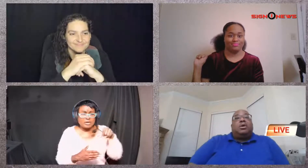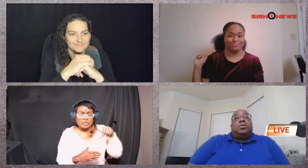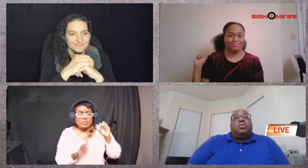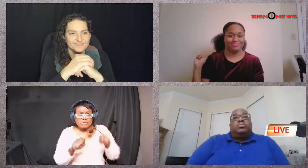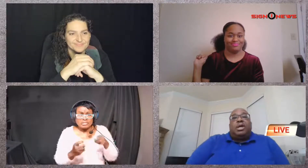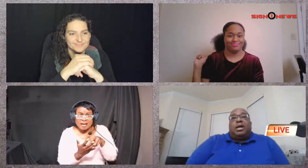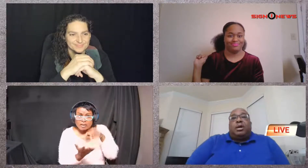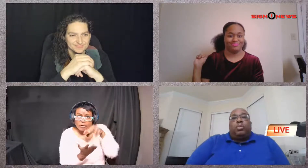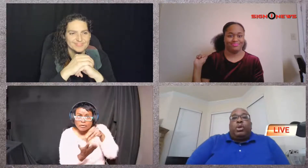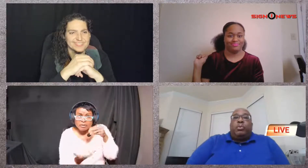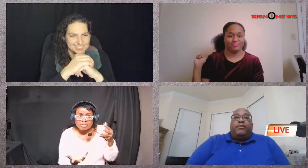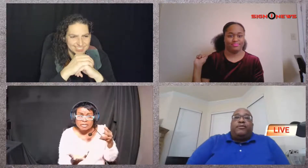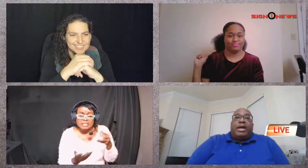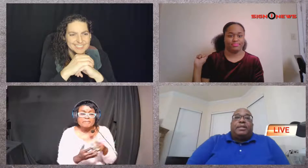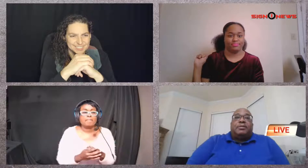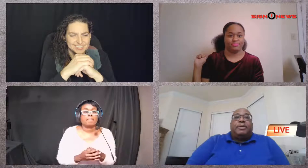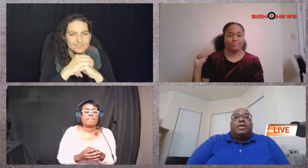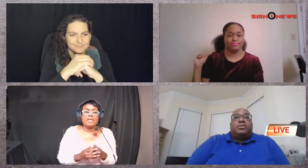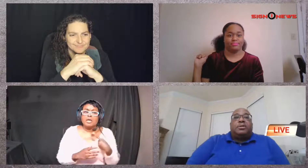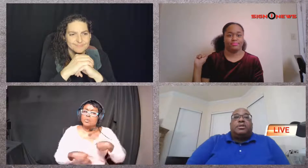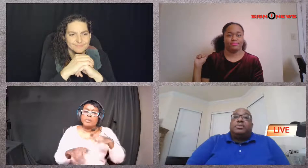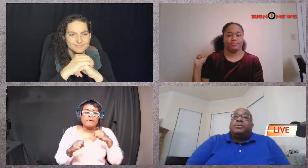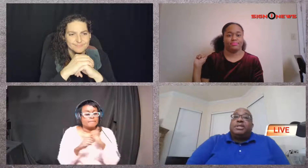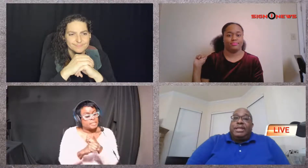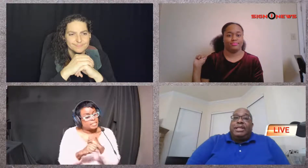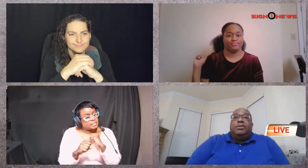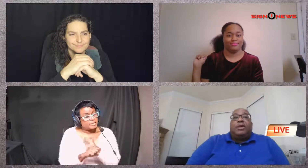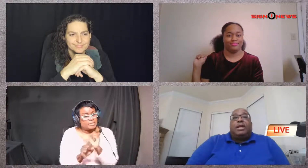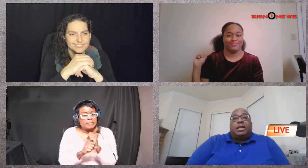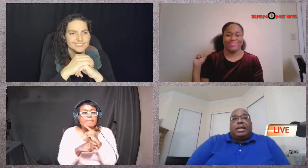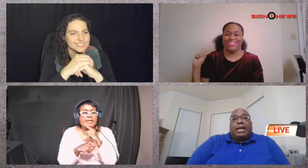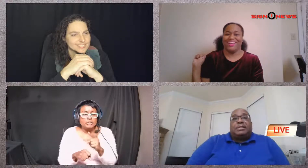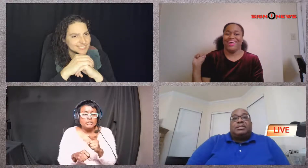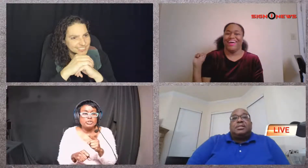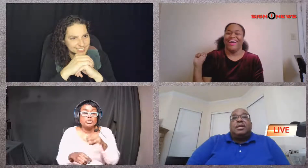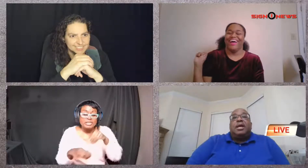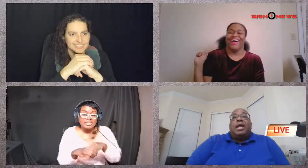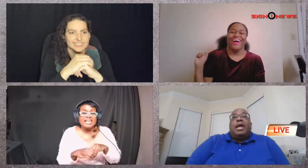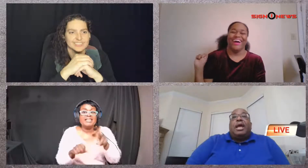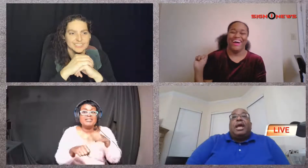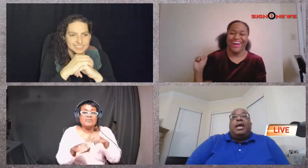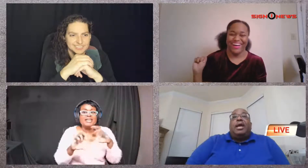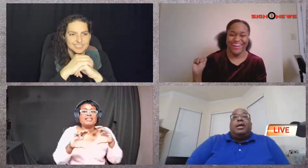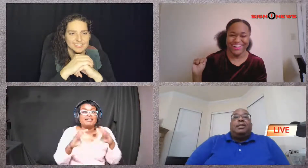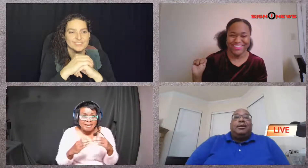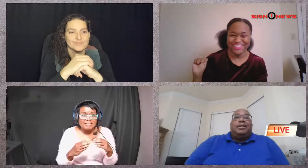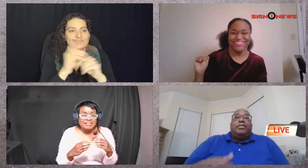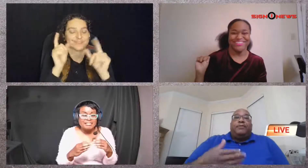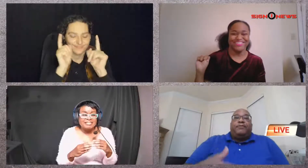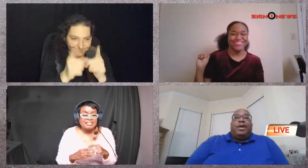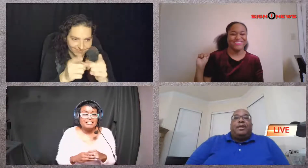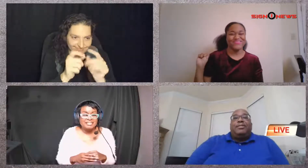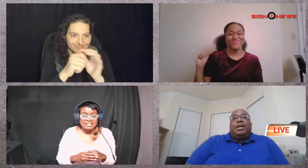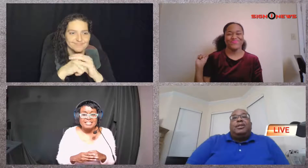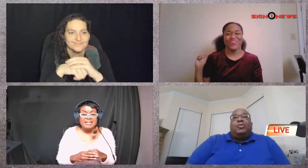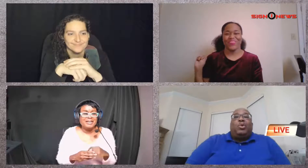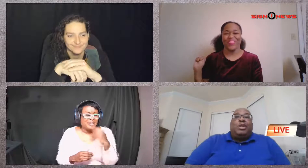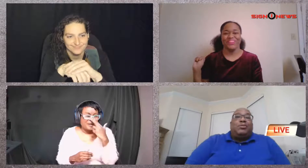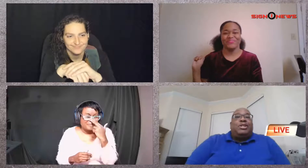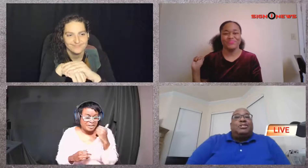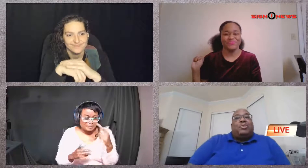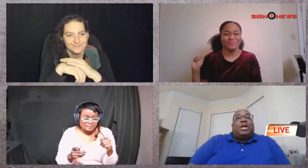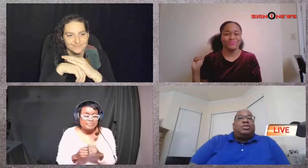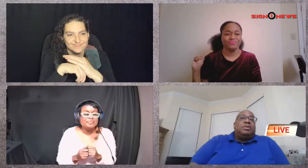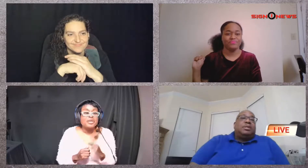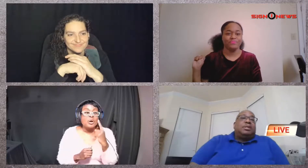And so we would fight to make sure that she was in the regular classes. And the funny thing, and one